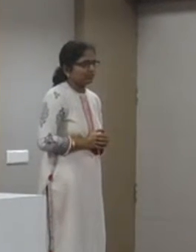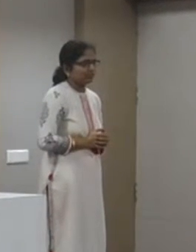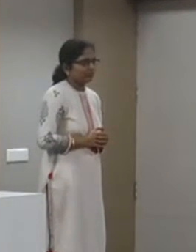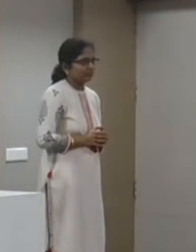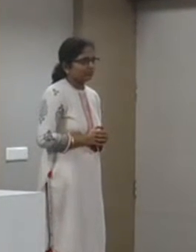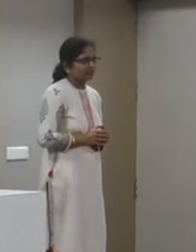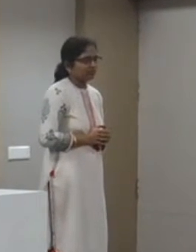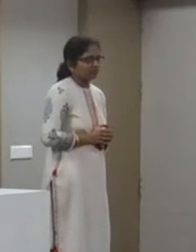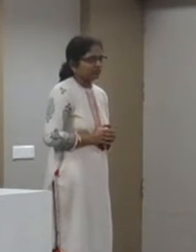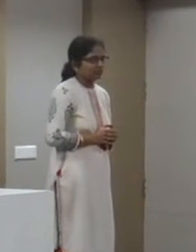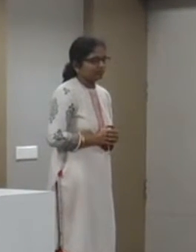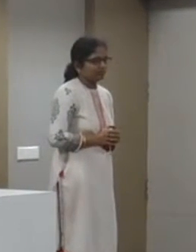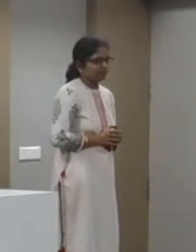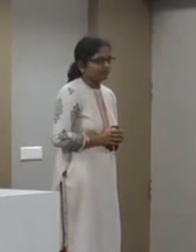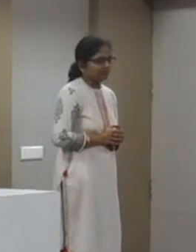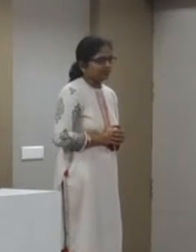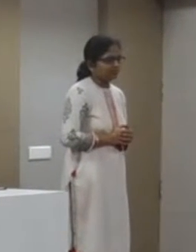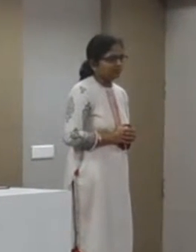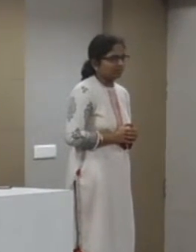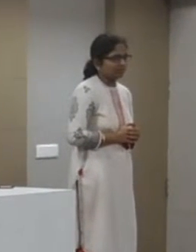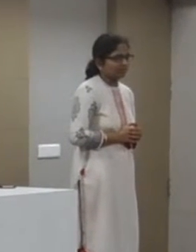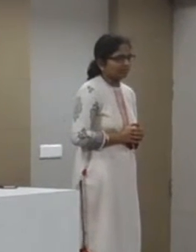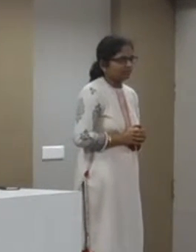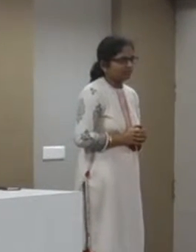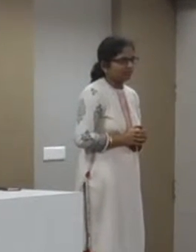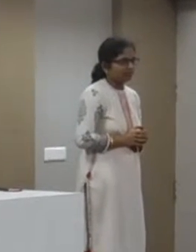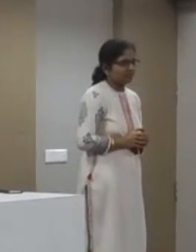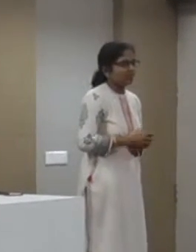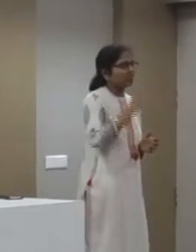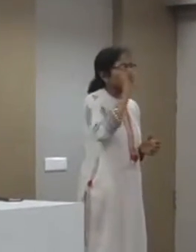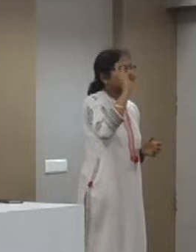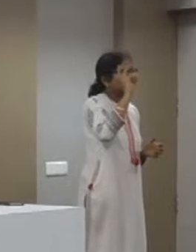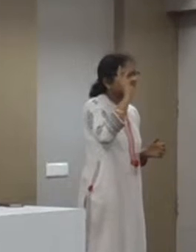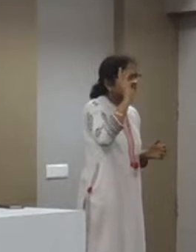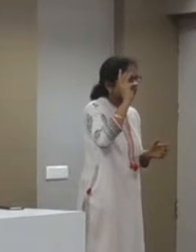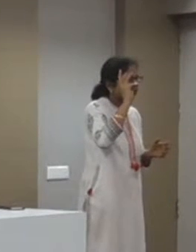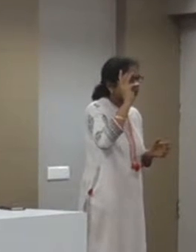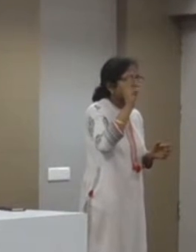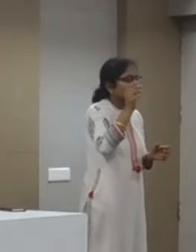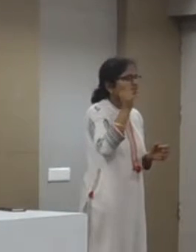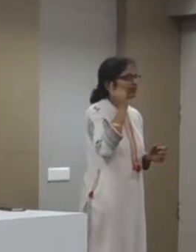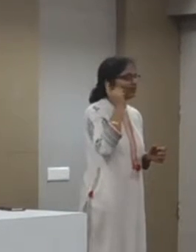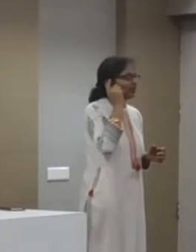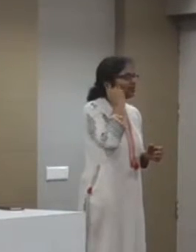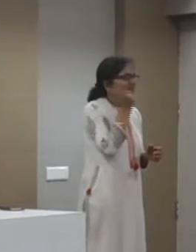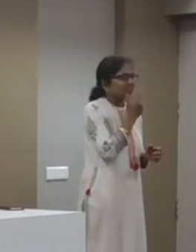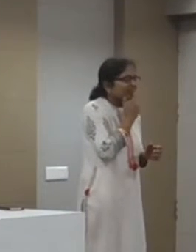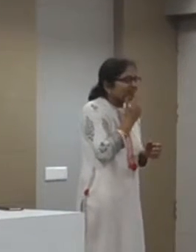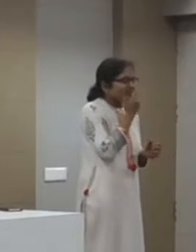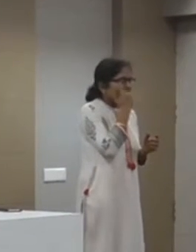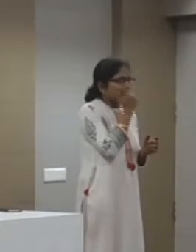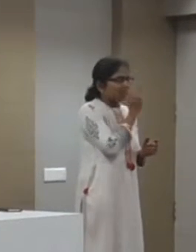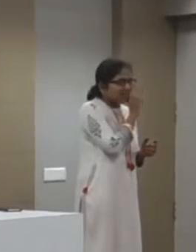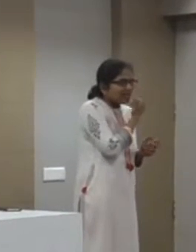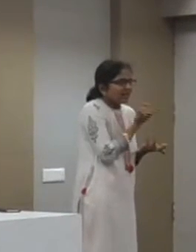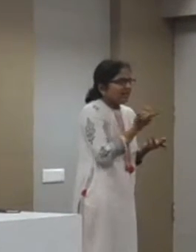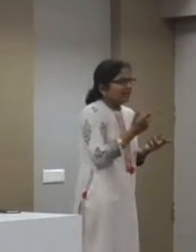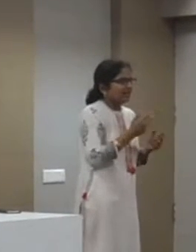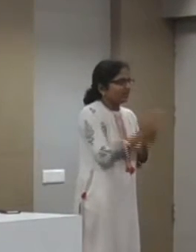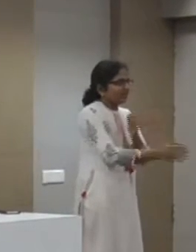And fourth will be what are the different facilities which are available to persons with disabilities.